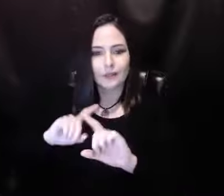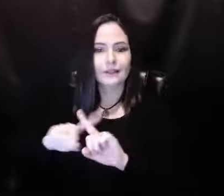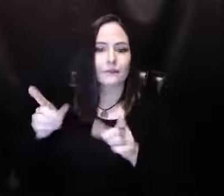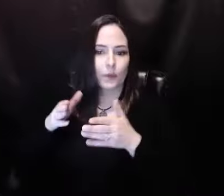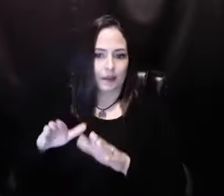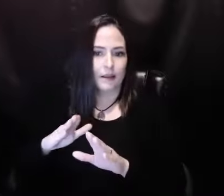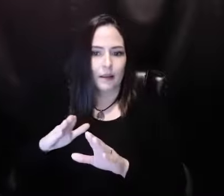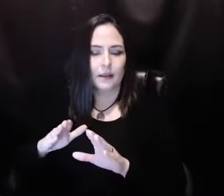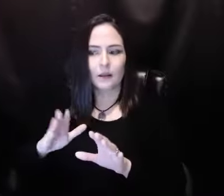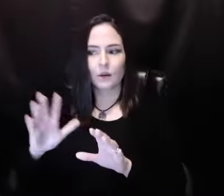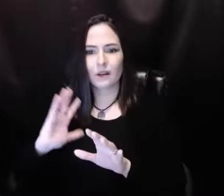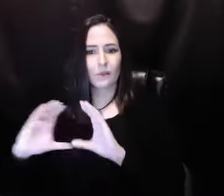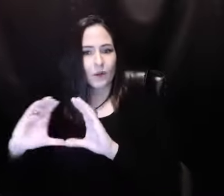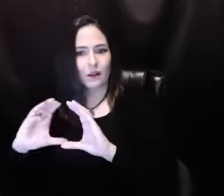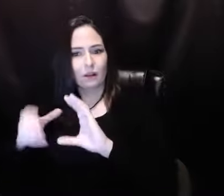We had to find a different way how to communicate.